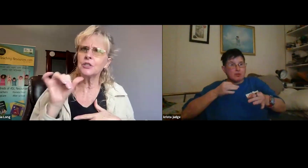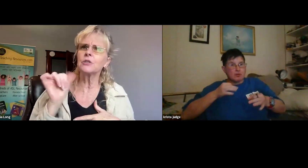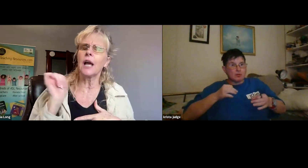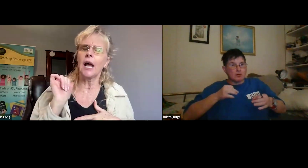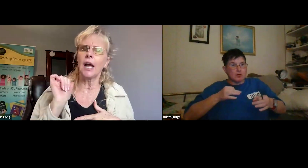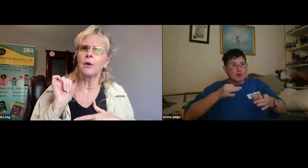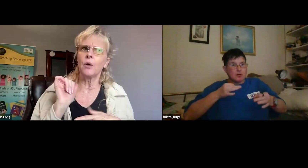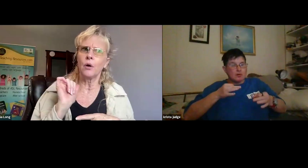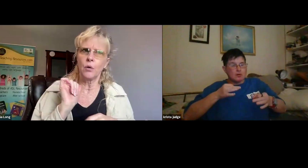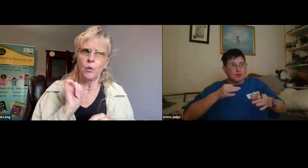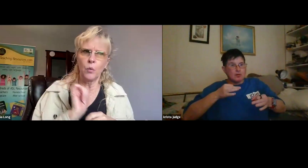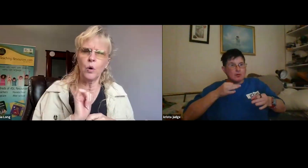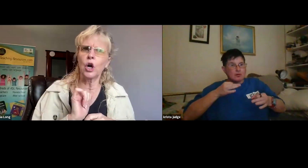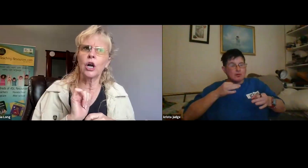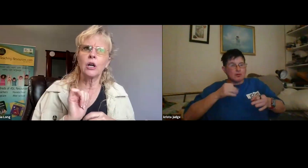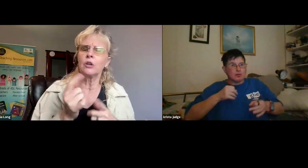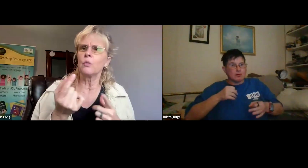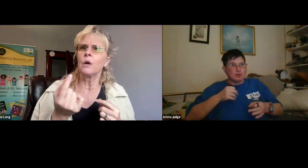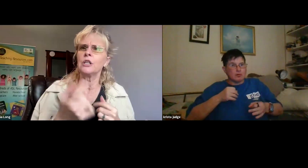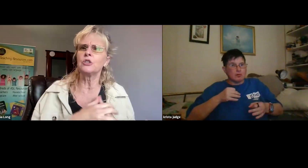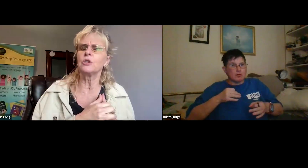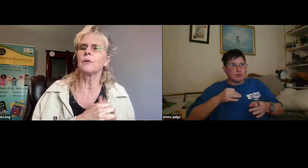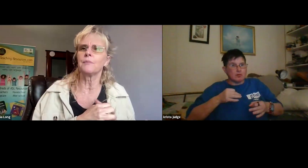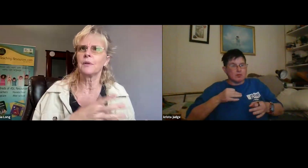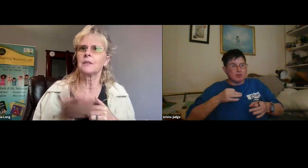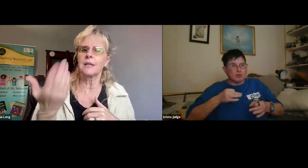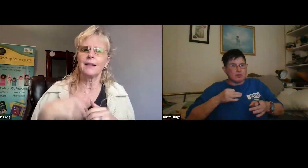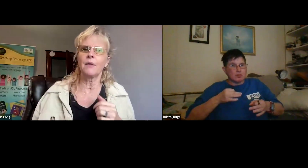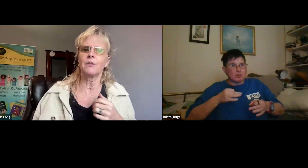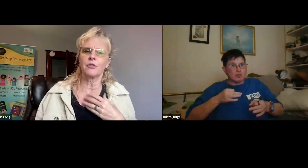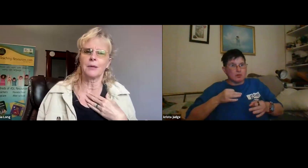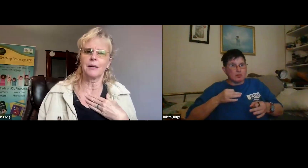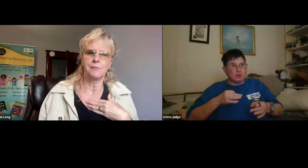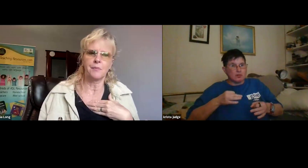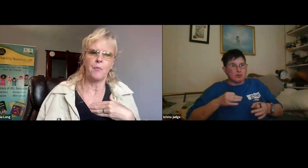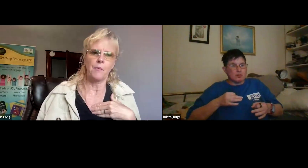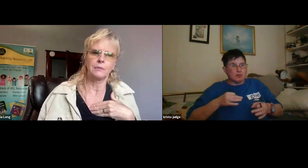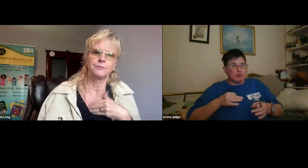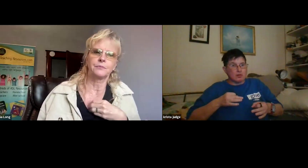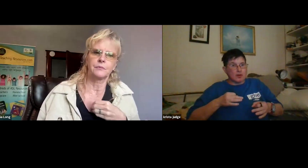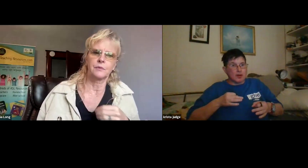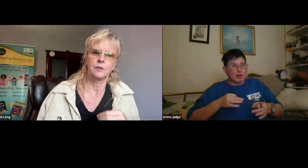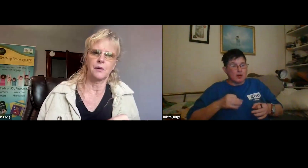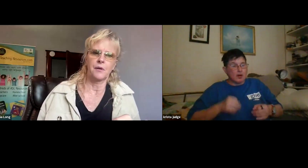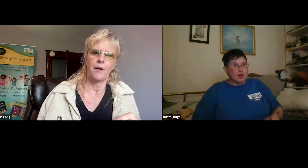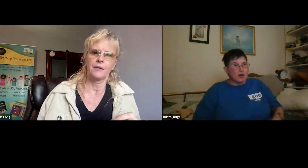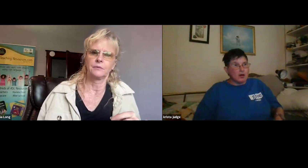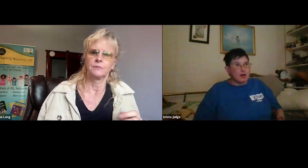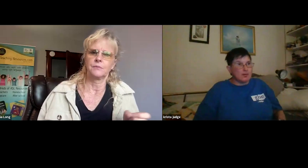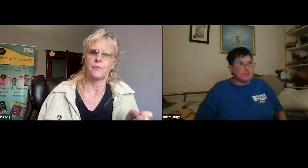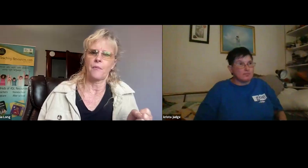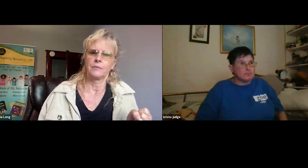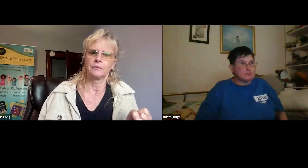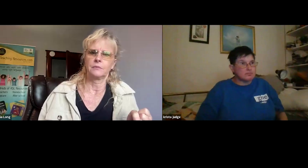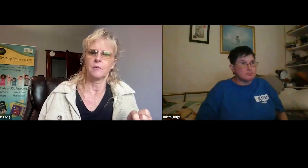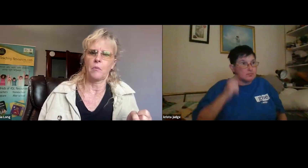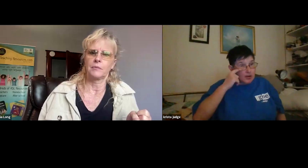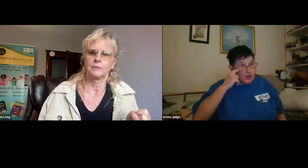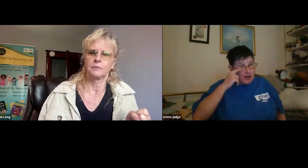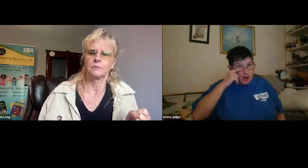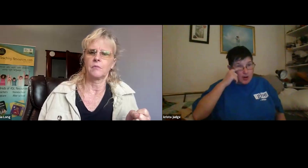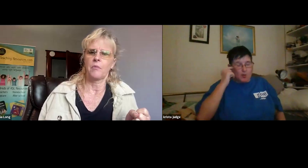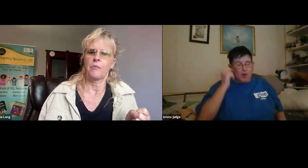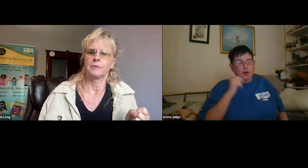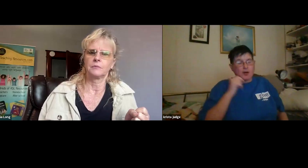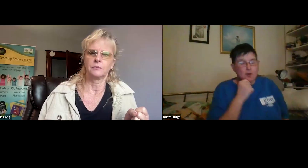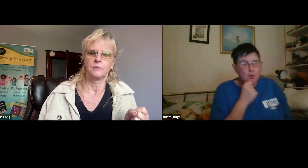say yesterday, work. What did you do? Sign that one for me. All right.